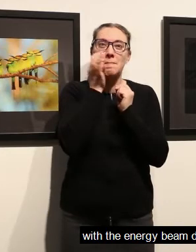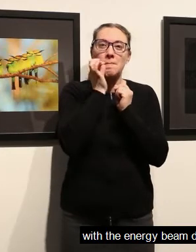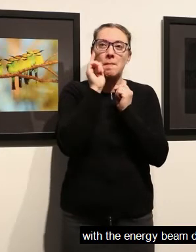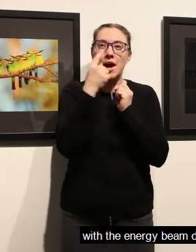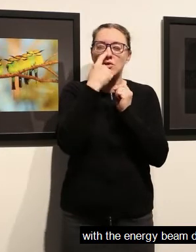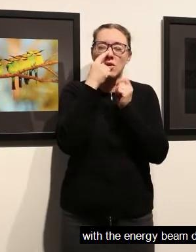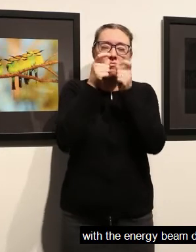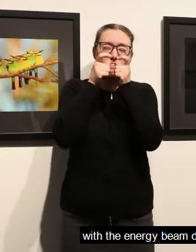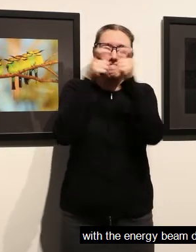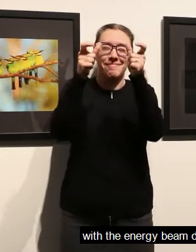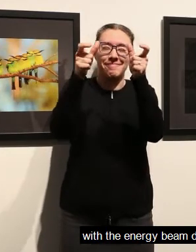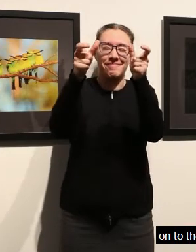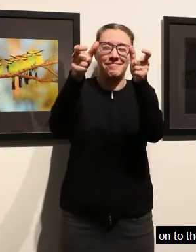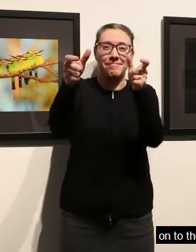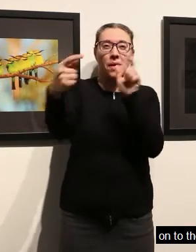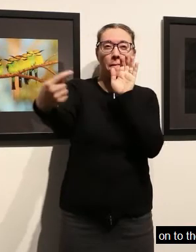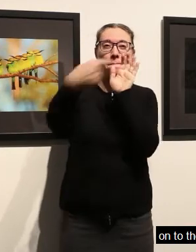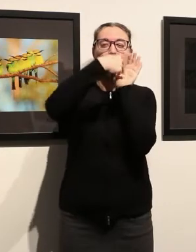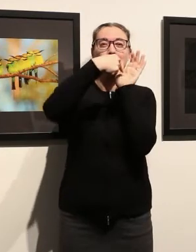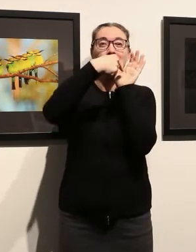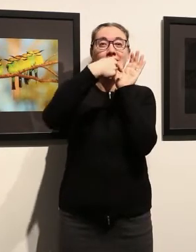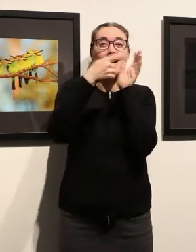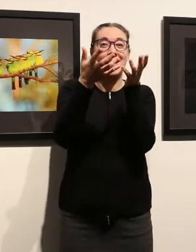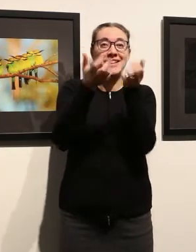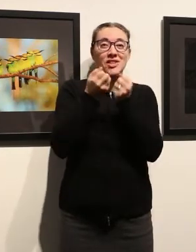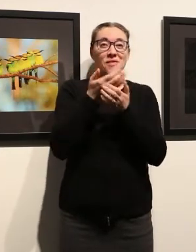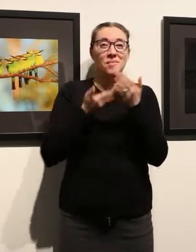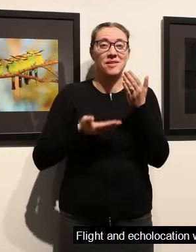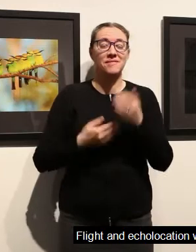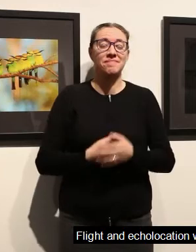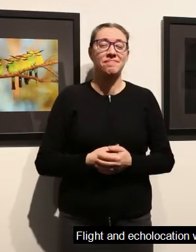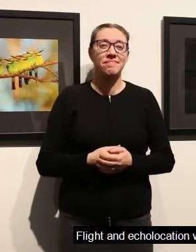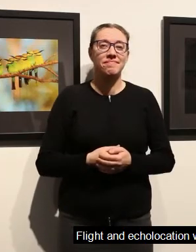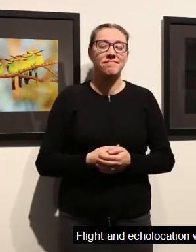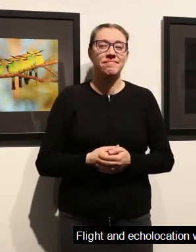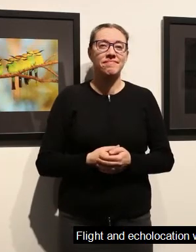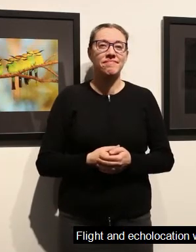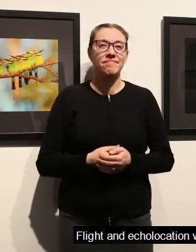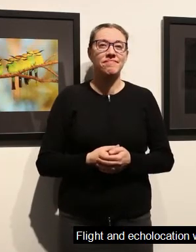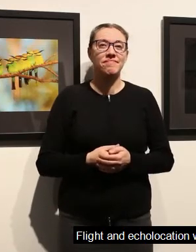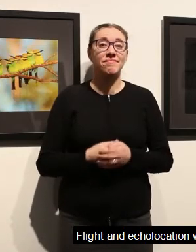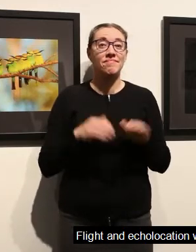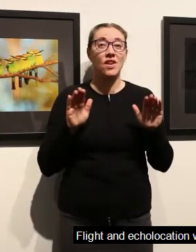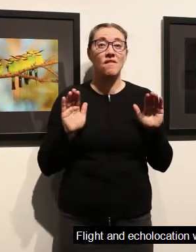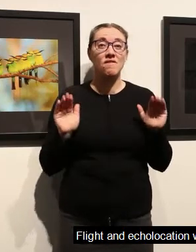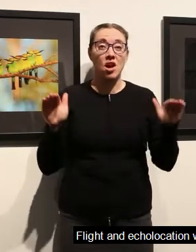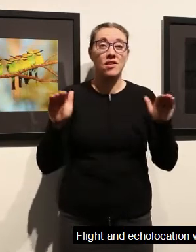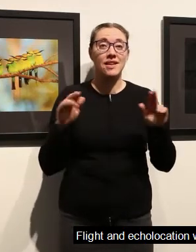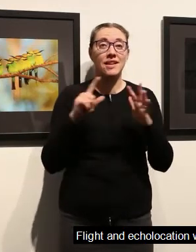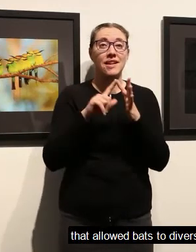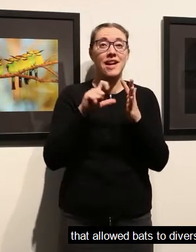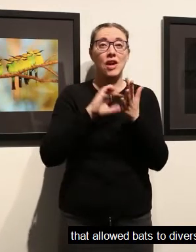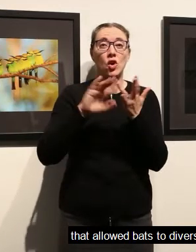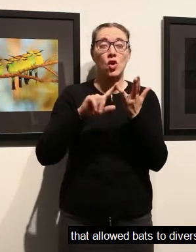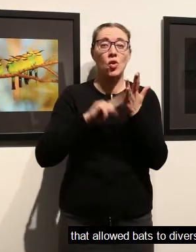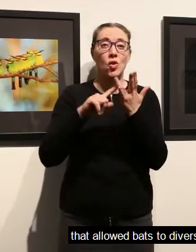being directed through the nostrils onto the nose leaf. Flight and echolocation were the two key innovations